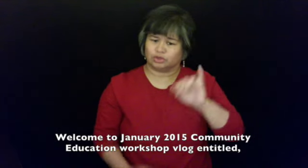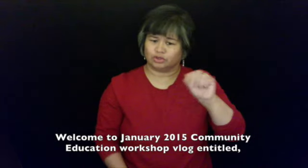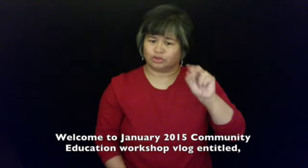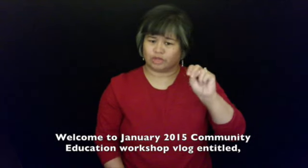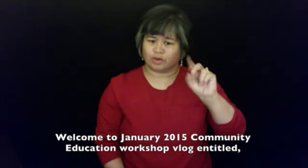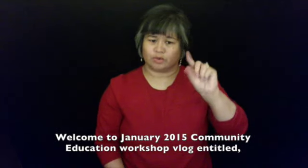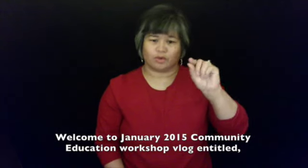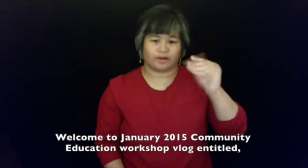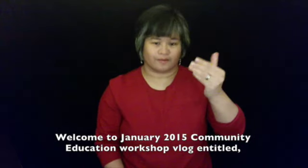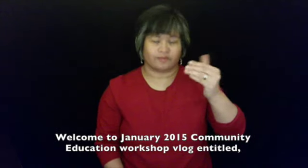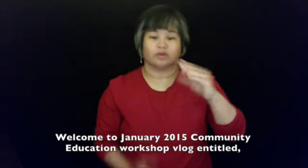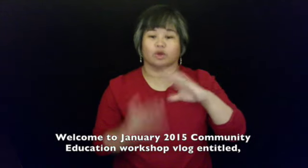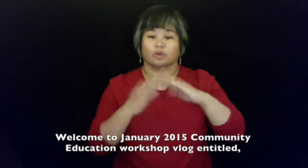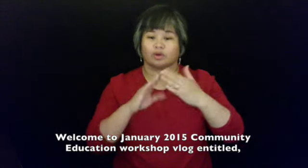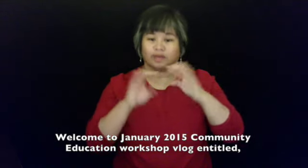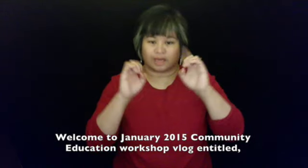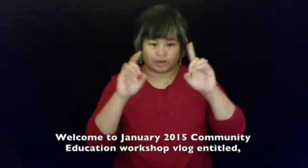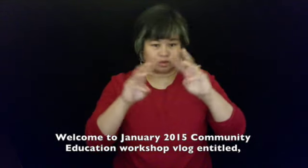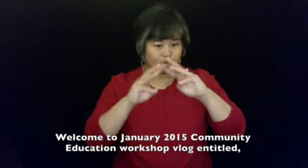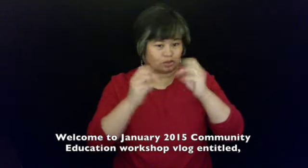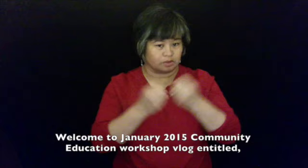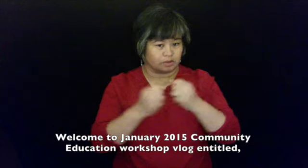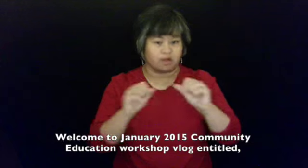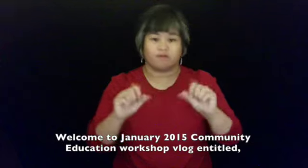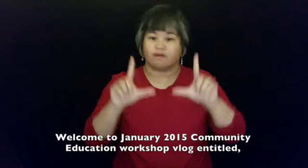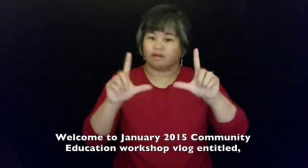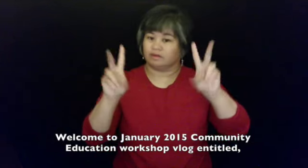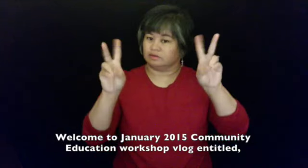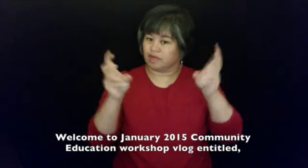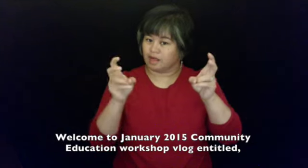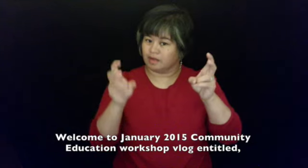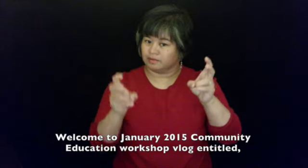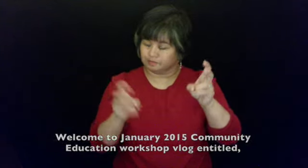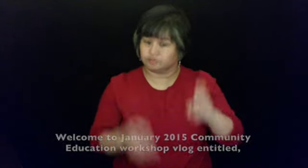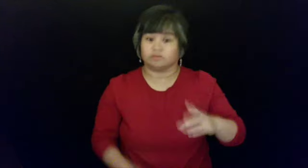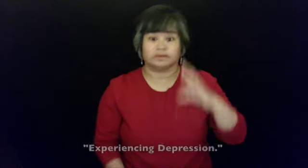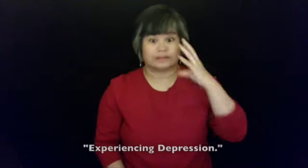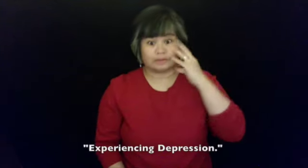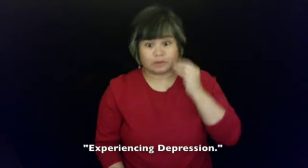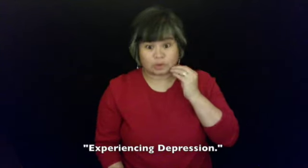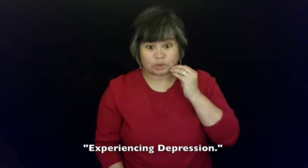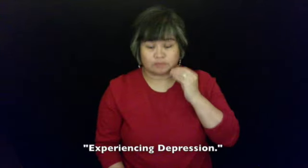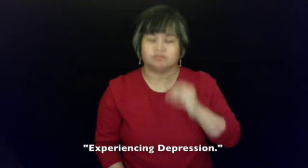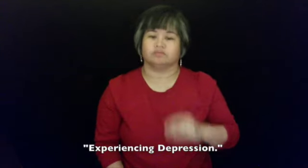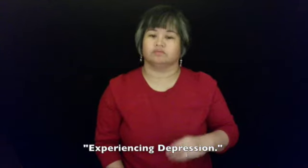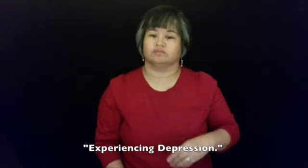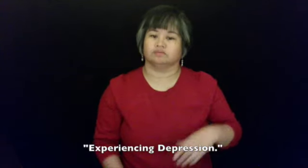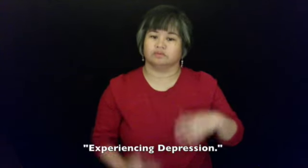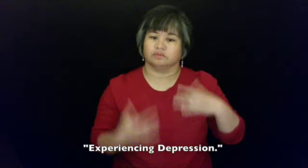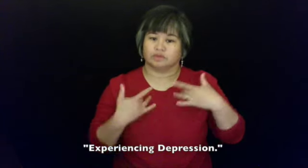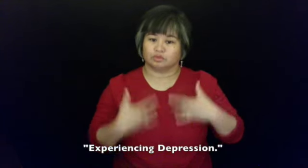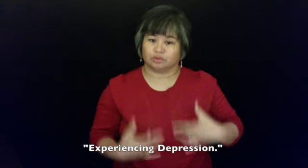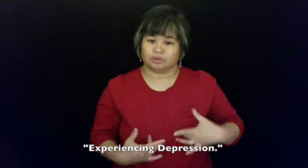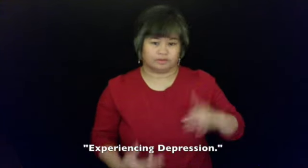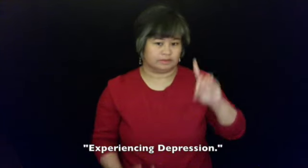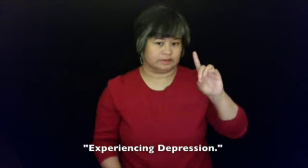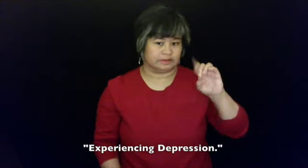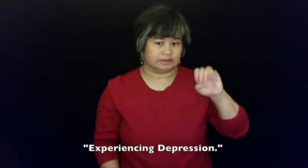Welcome to January 2015 Community Education Workshop vlog entitled Experiencing